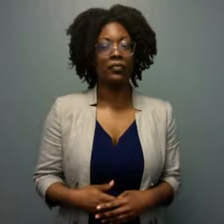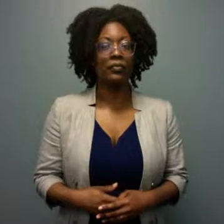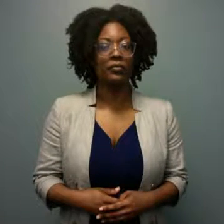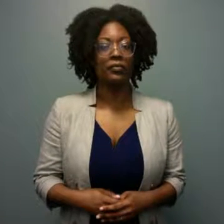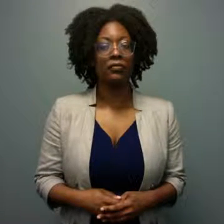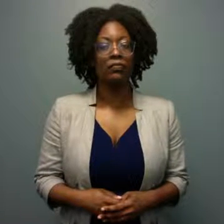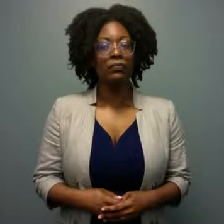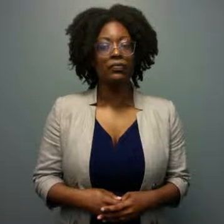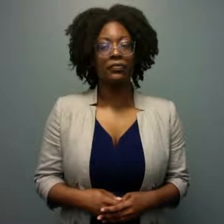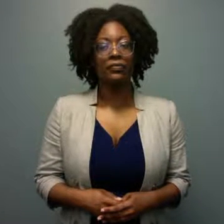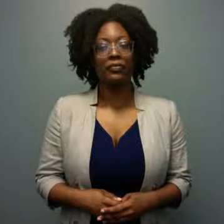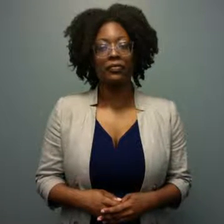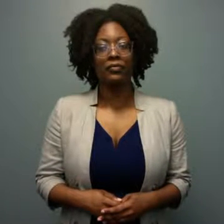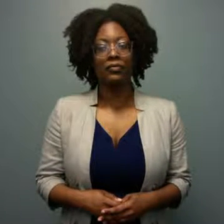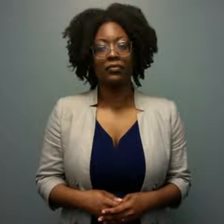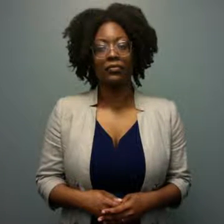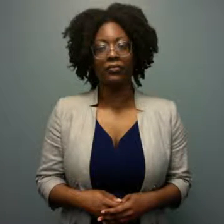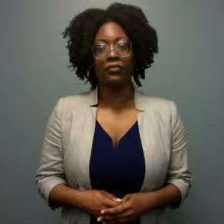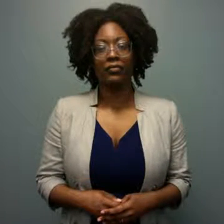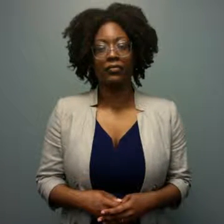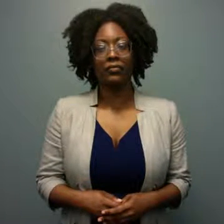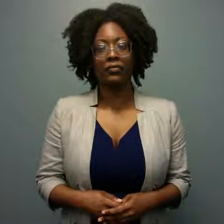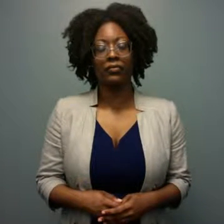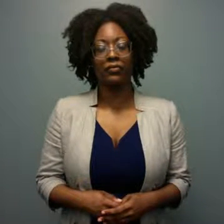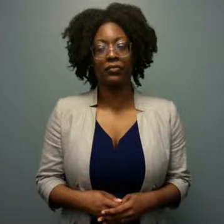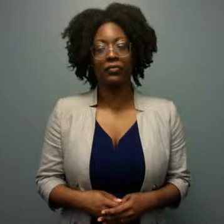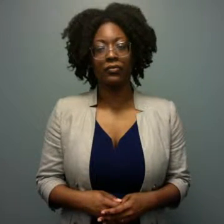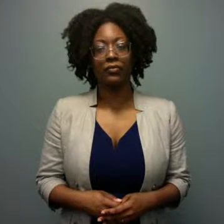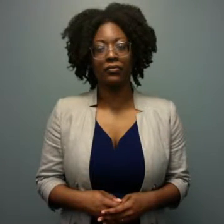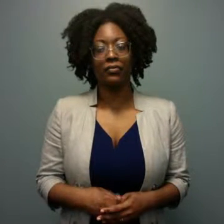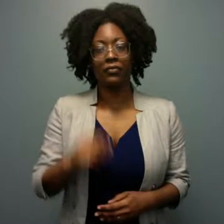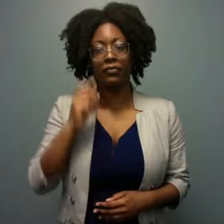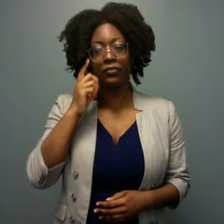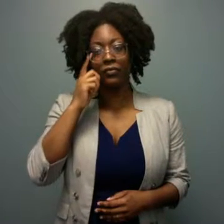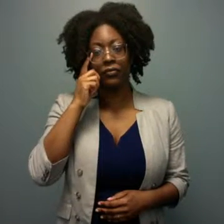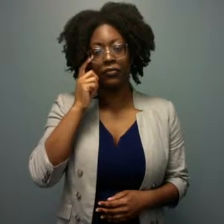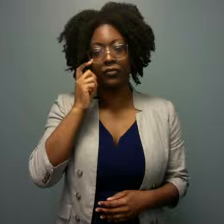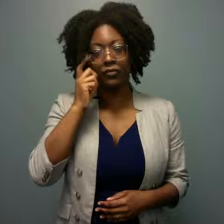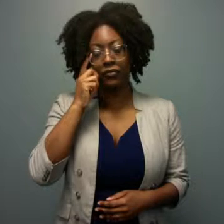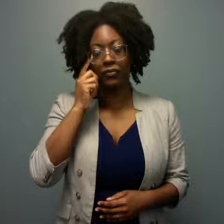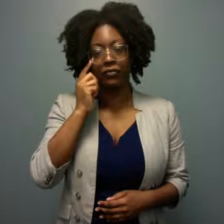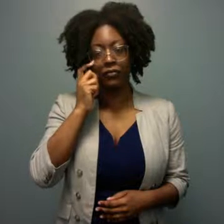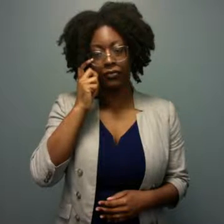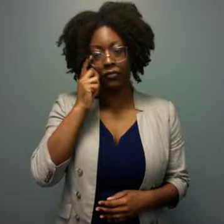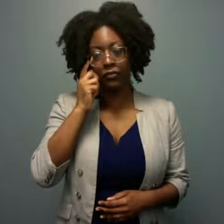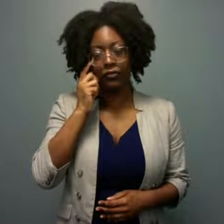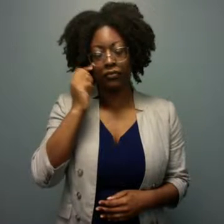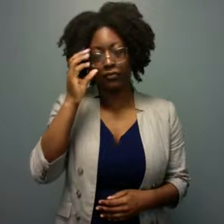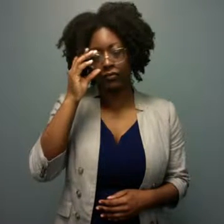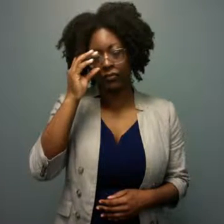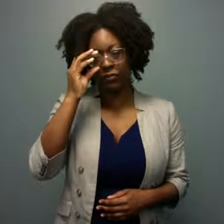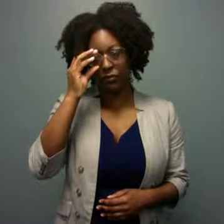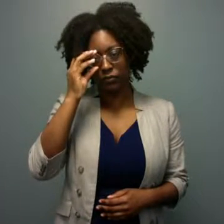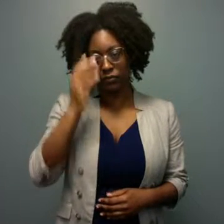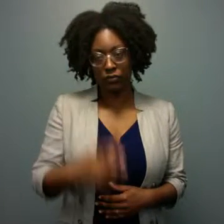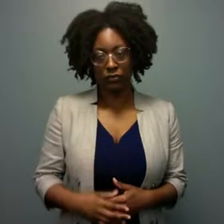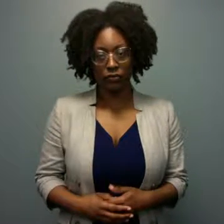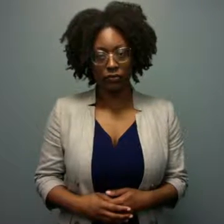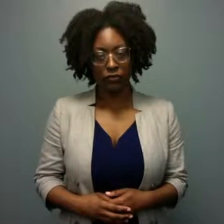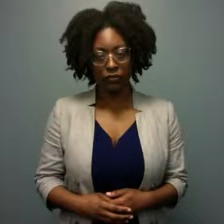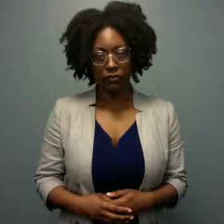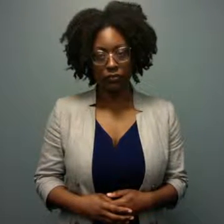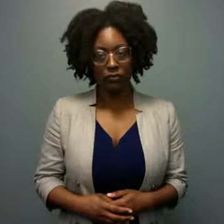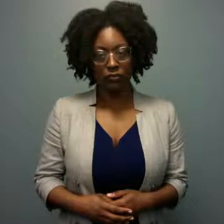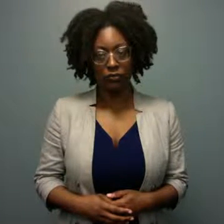right heart catheterization, in which a small catheter is advanced into the right side of the heart and arteries of the lungs. This enables us to measure